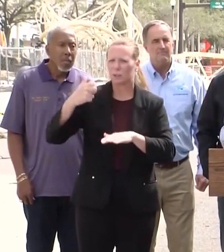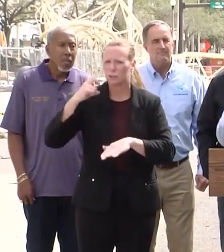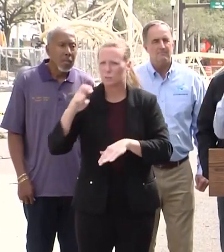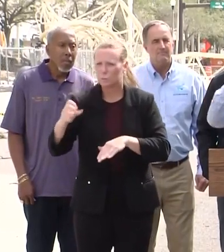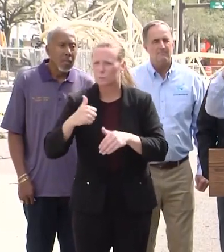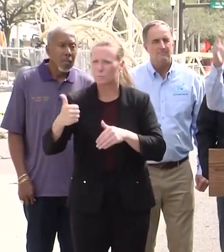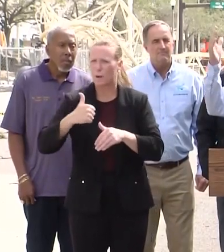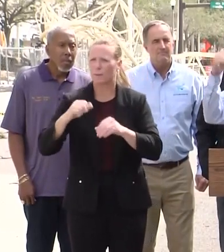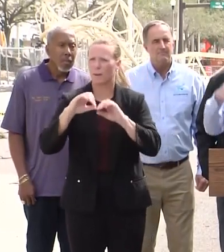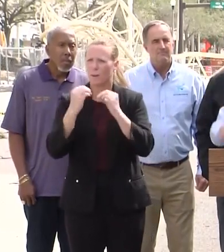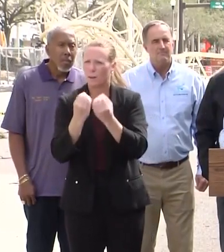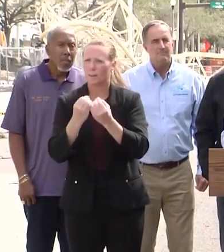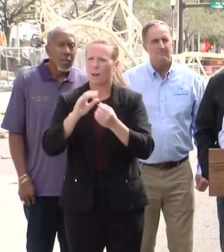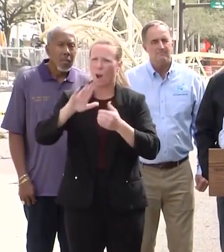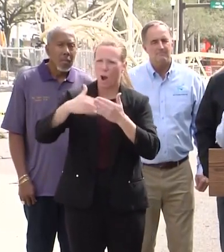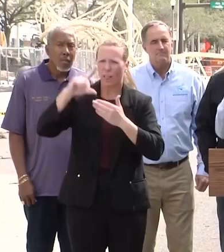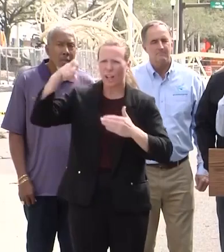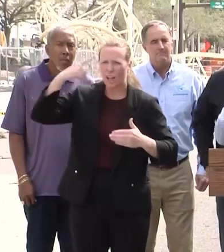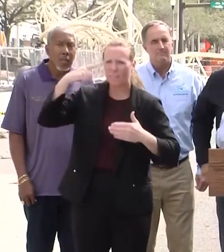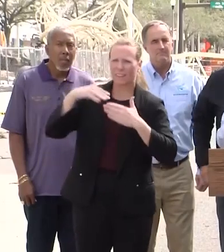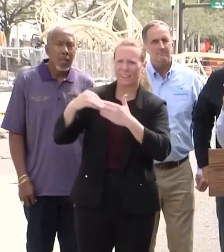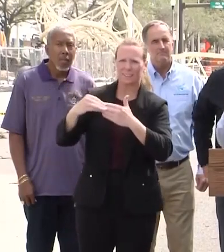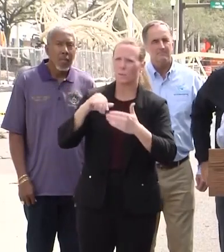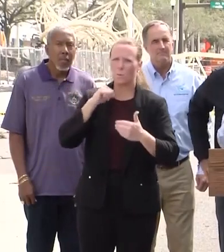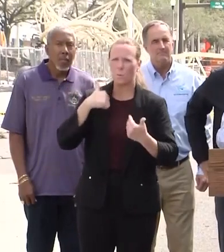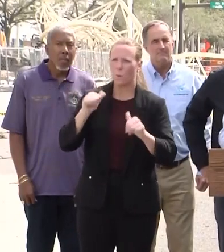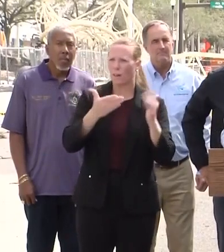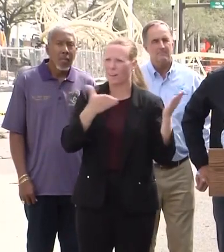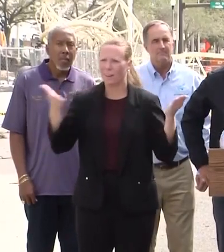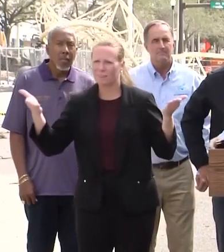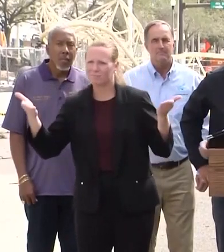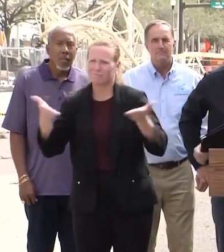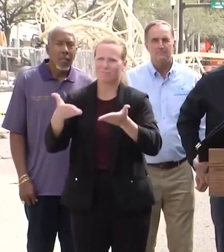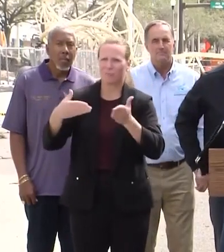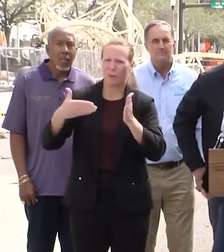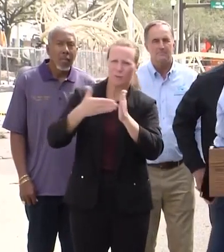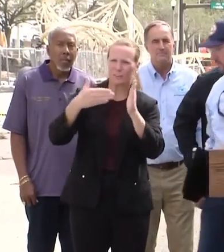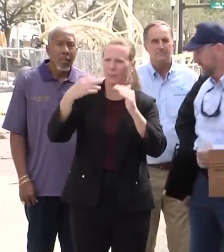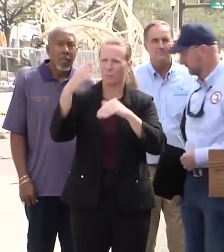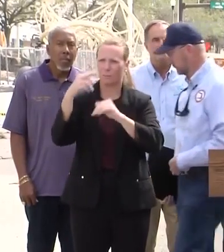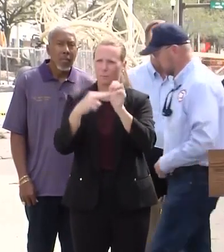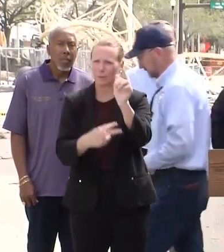leadership. We don't leave barges out there to run into bridges. We got to have some common sense to this.